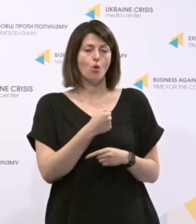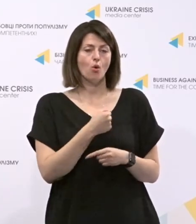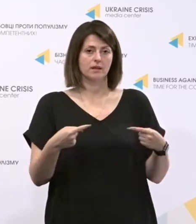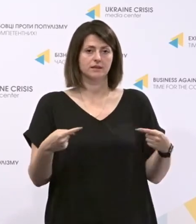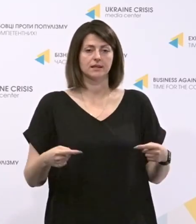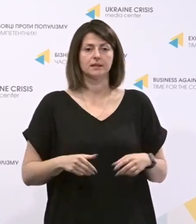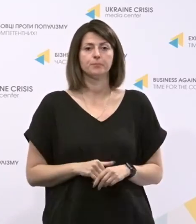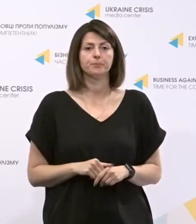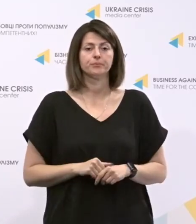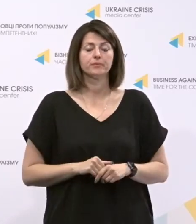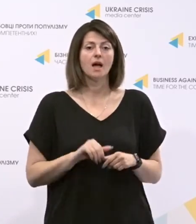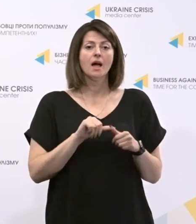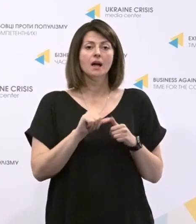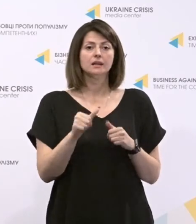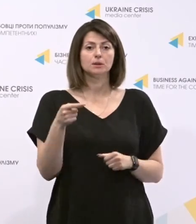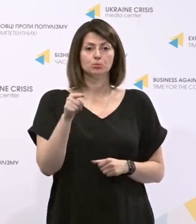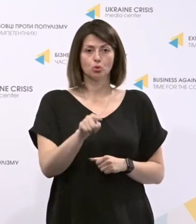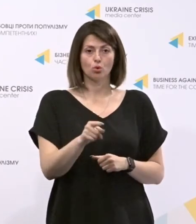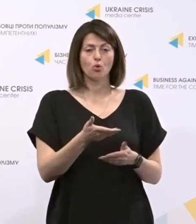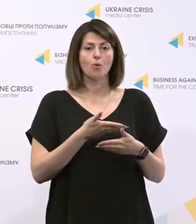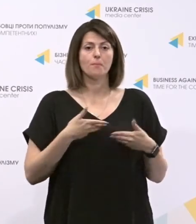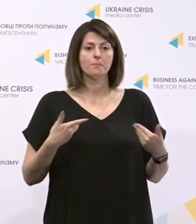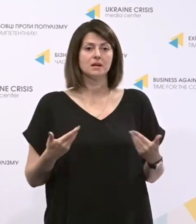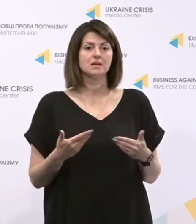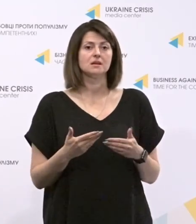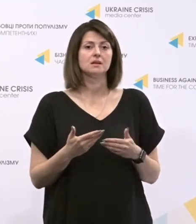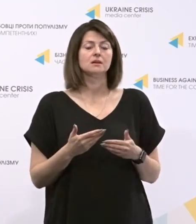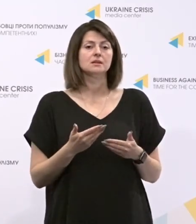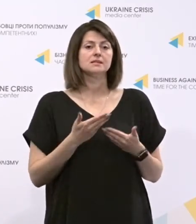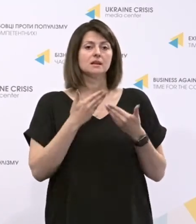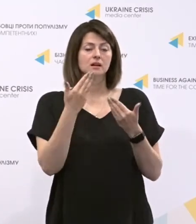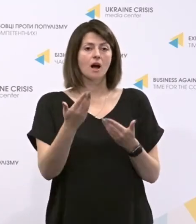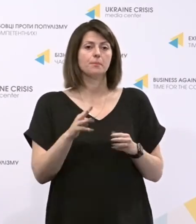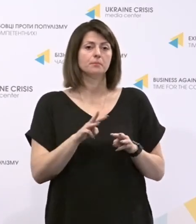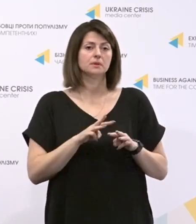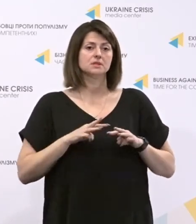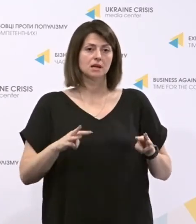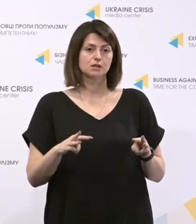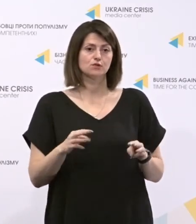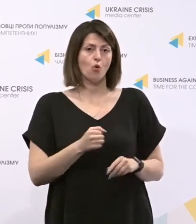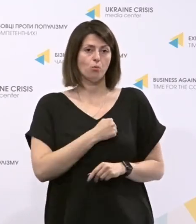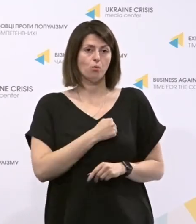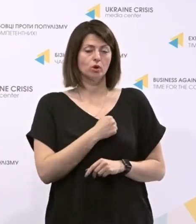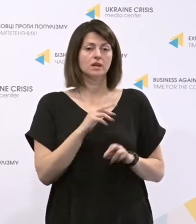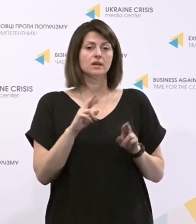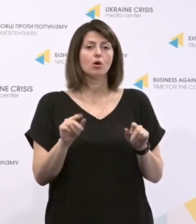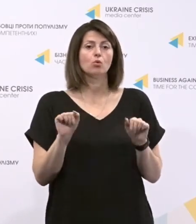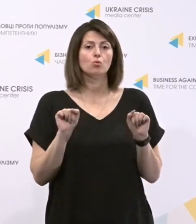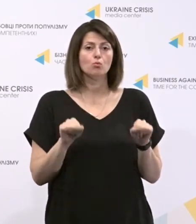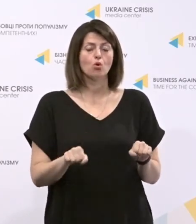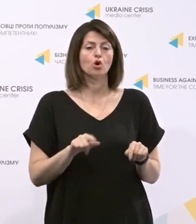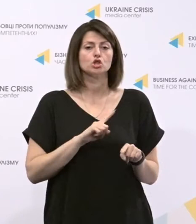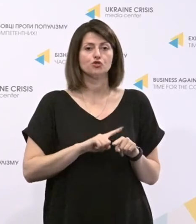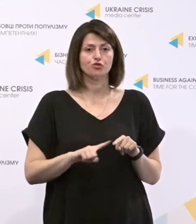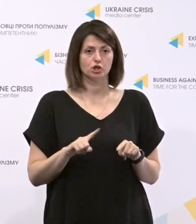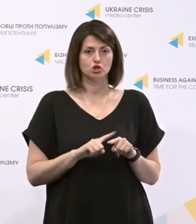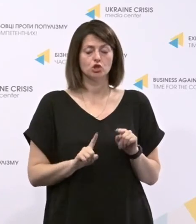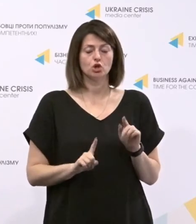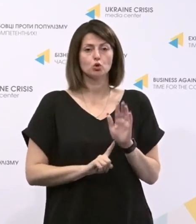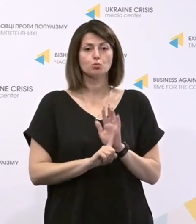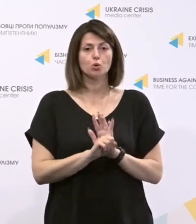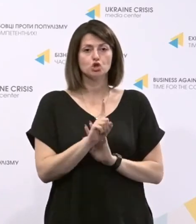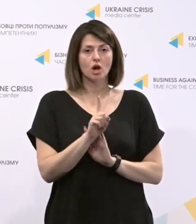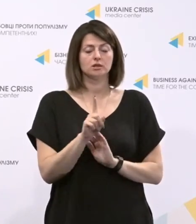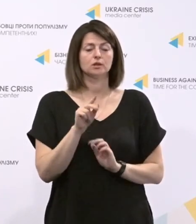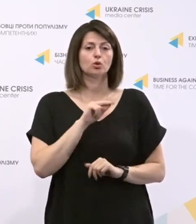Further, we urge the Ministry of Defence to make the civilian casualty mitigation team operational as soon